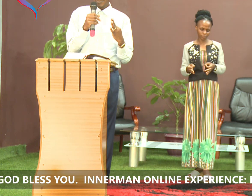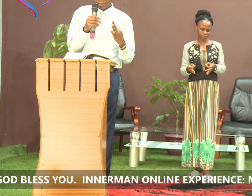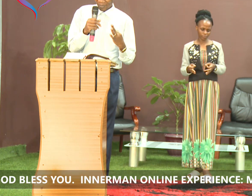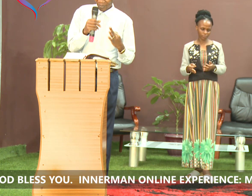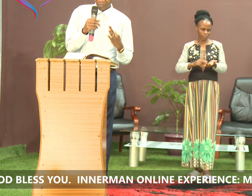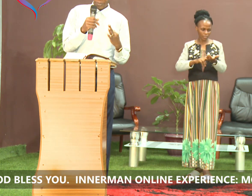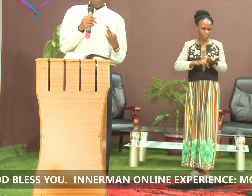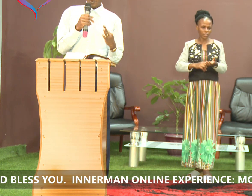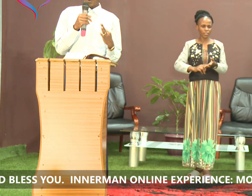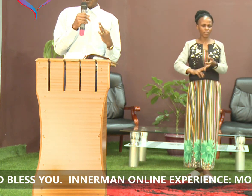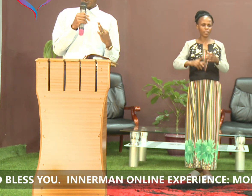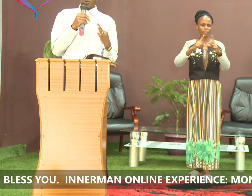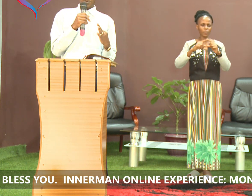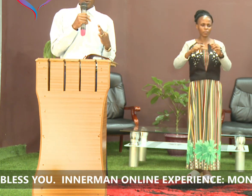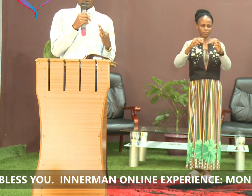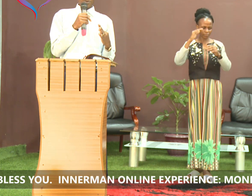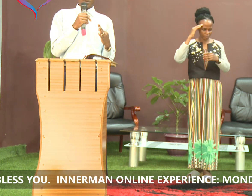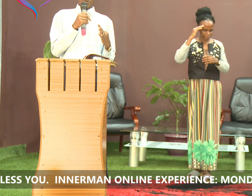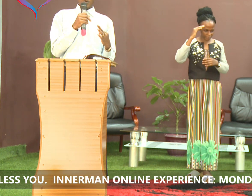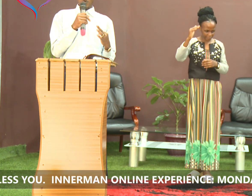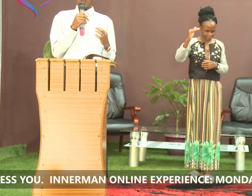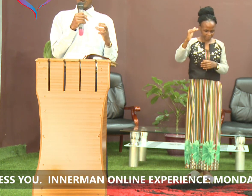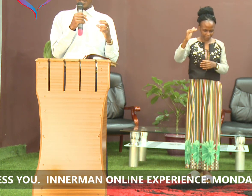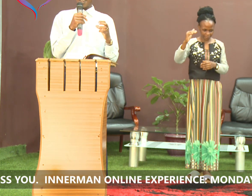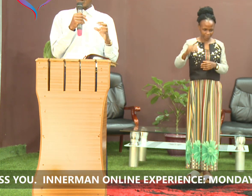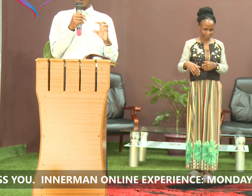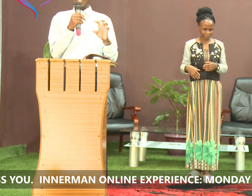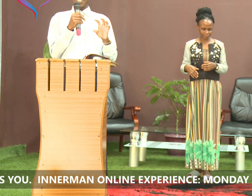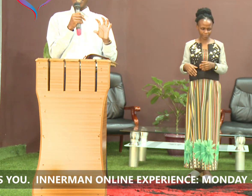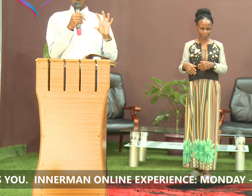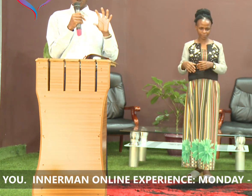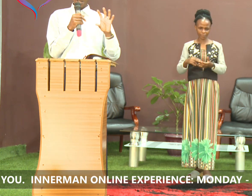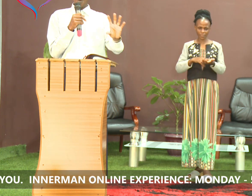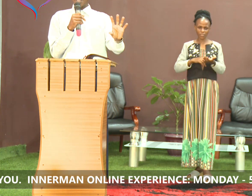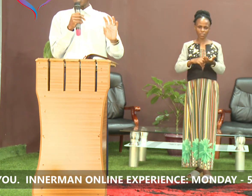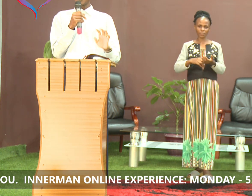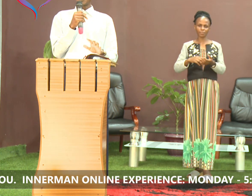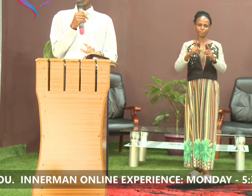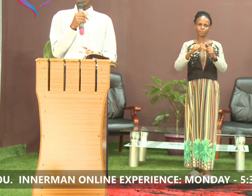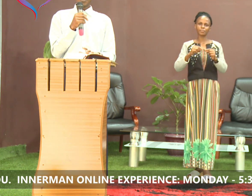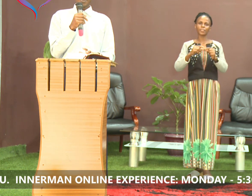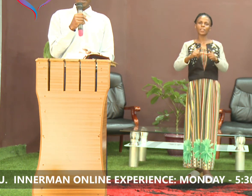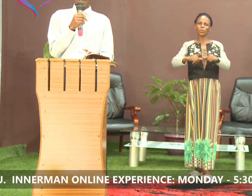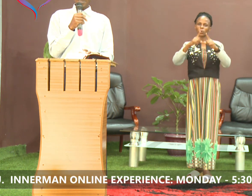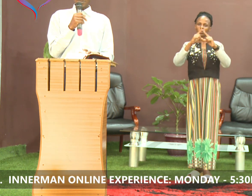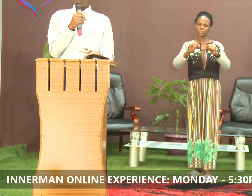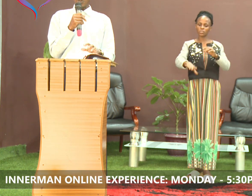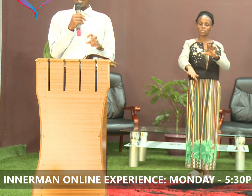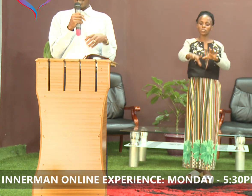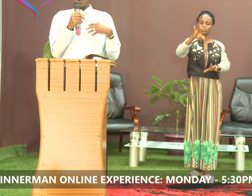You're using verbal cues or verbal messages. These are words that you